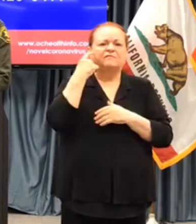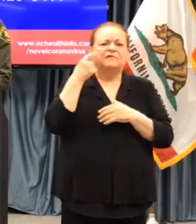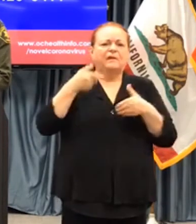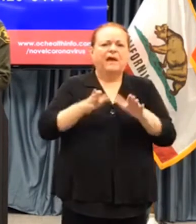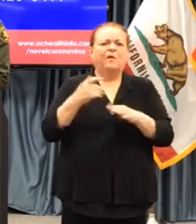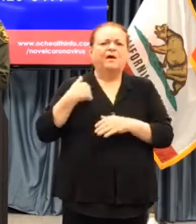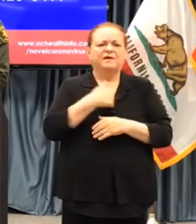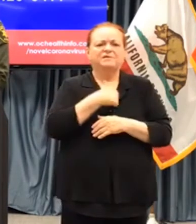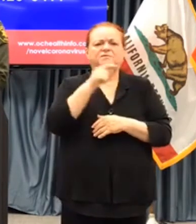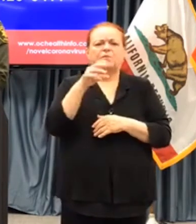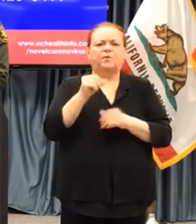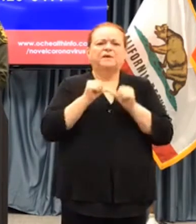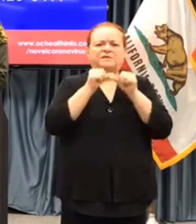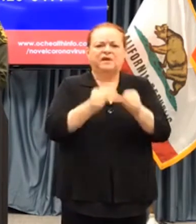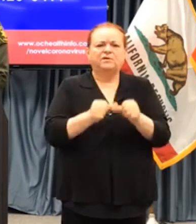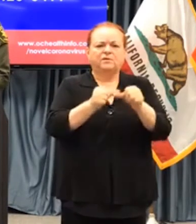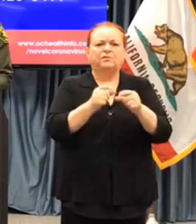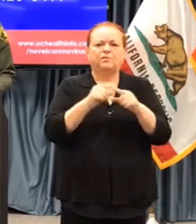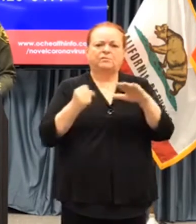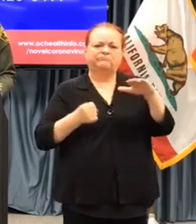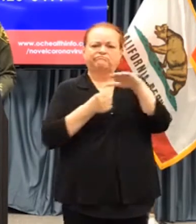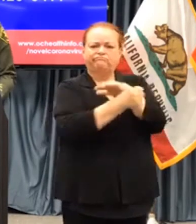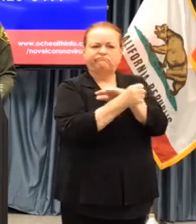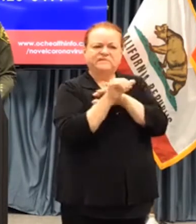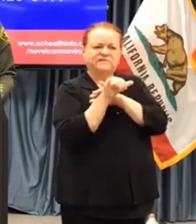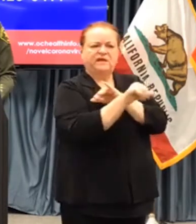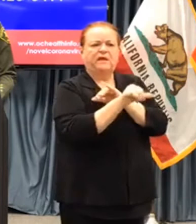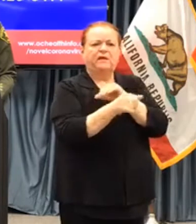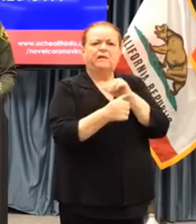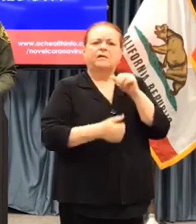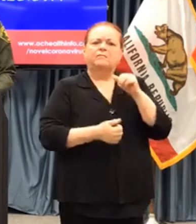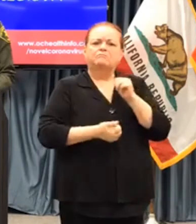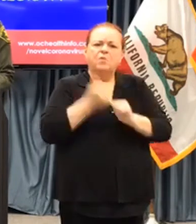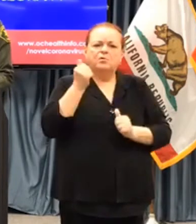us to continue to house the most serious offenders.